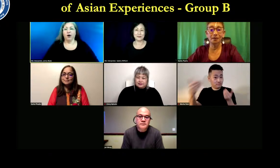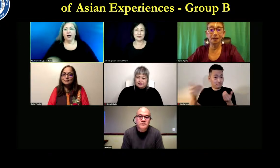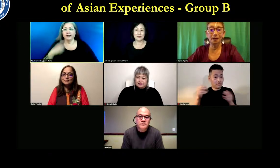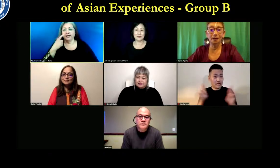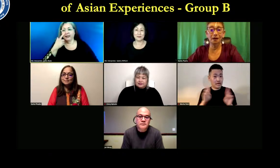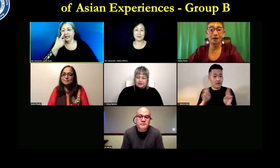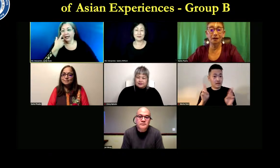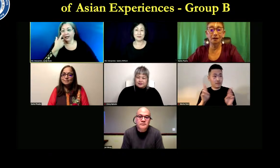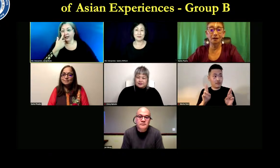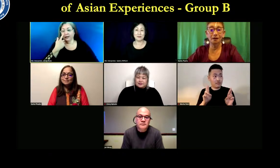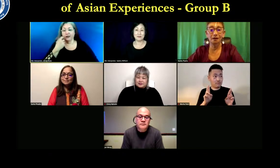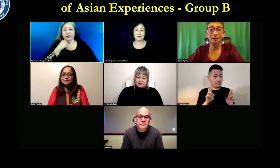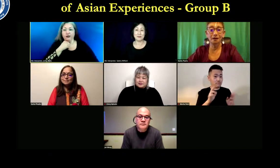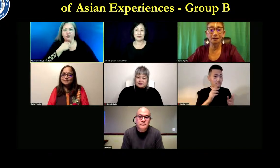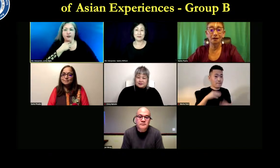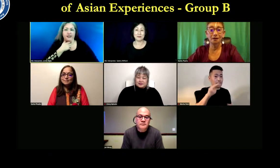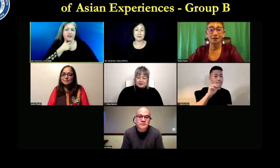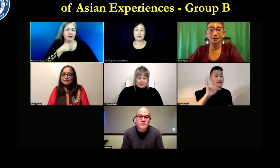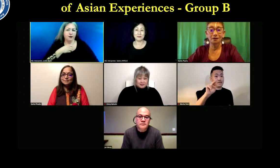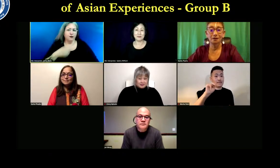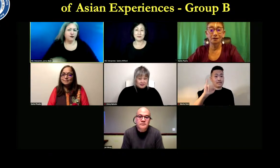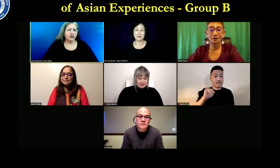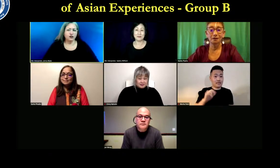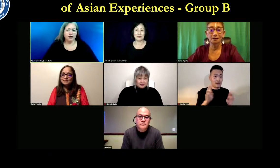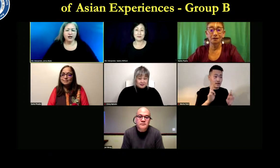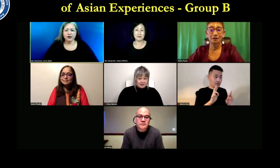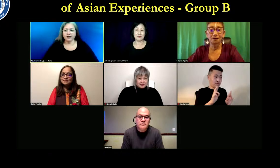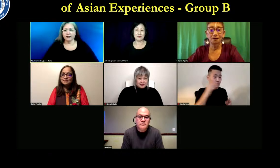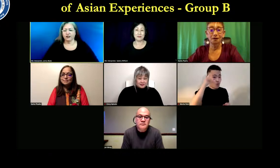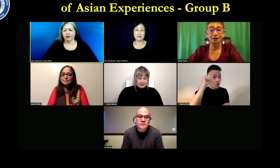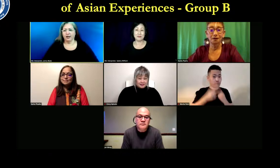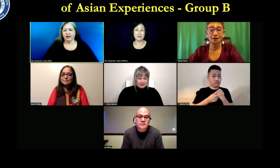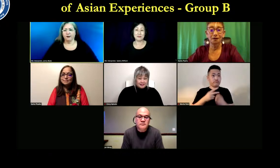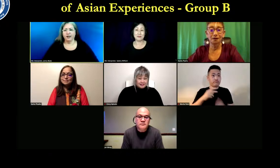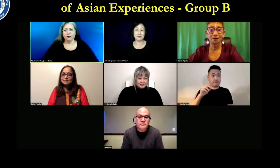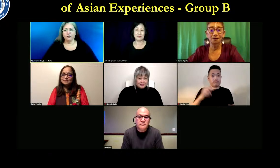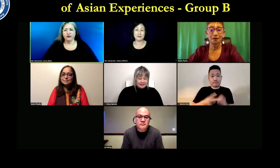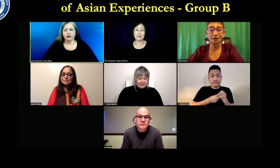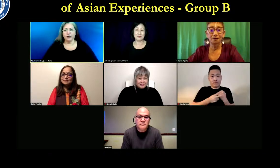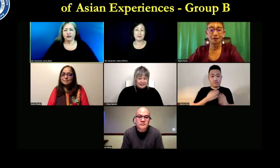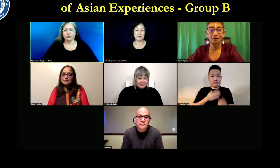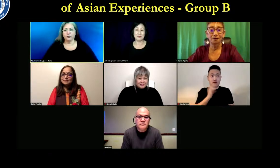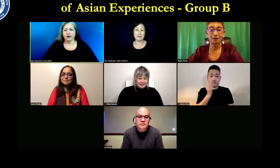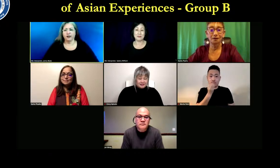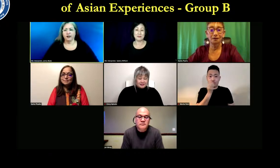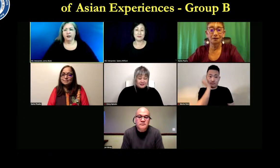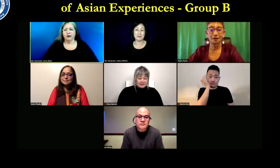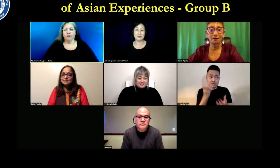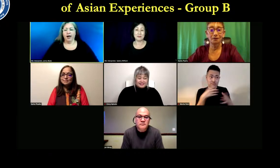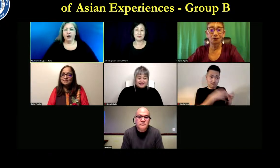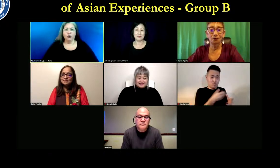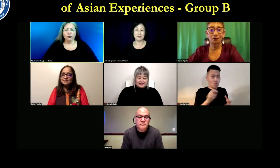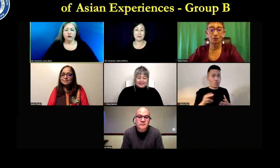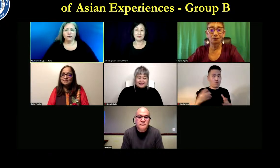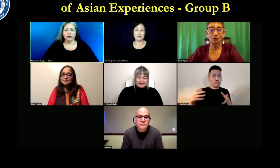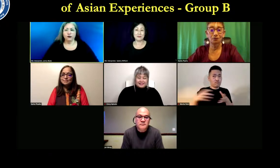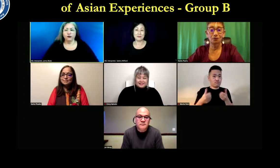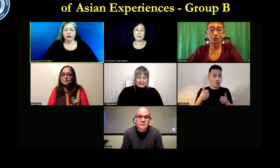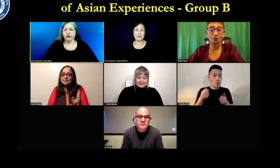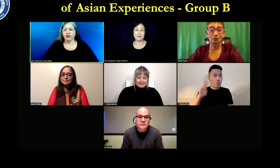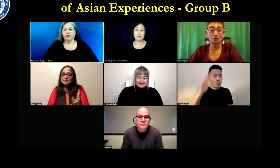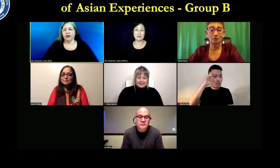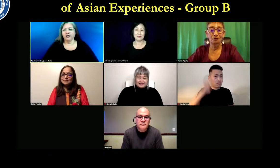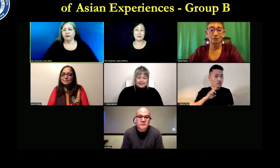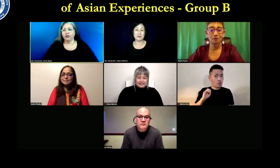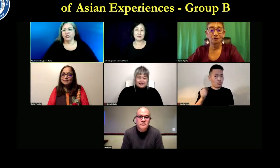have to pause and think, you know, do we need separate refrigerators? Do I need a mini refrigerator to put my own